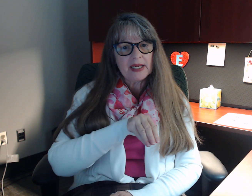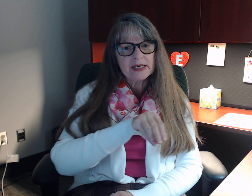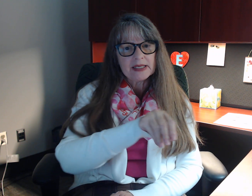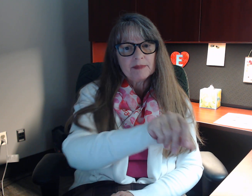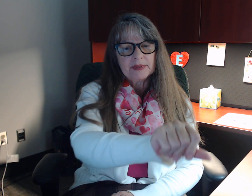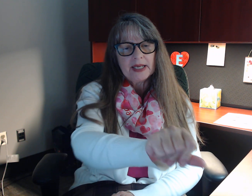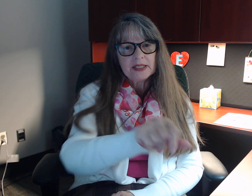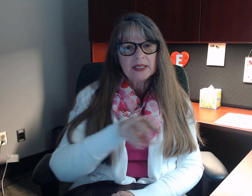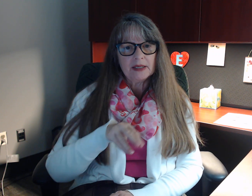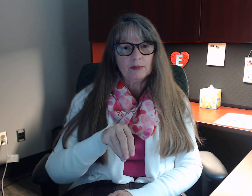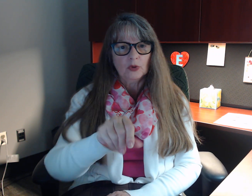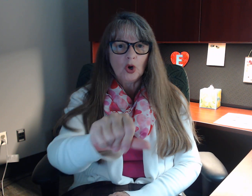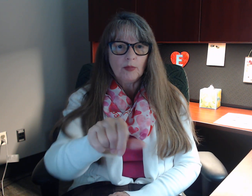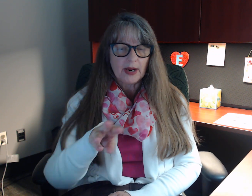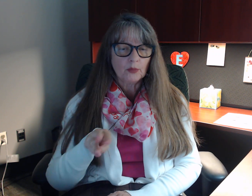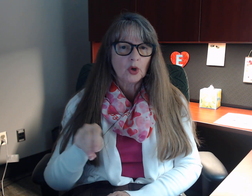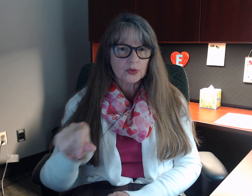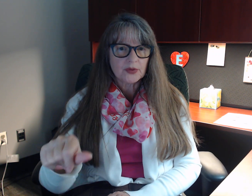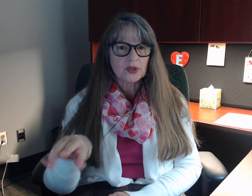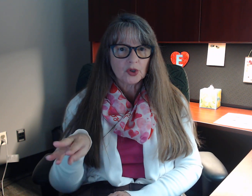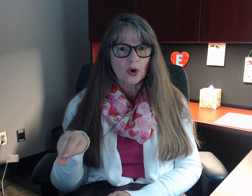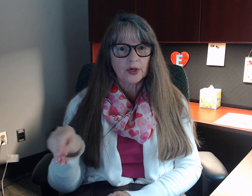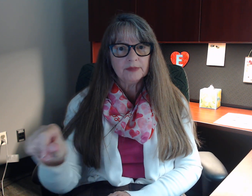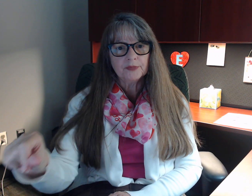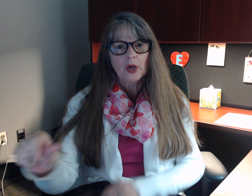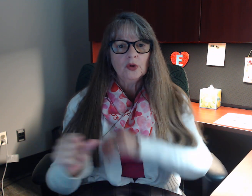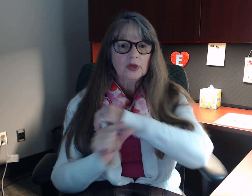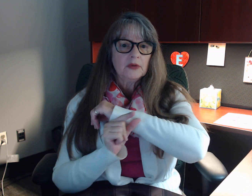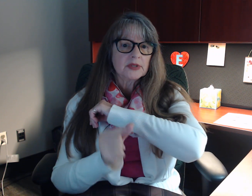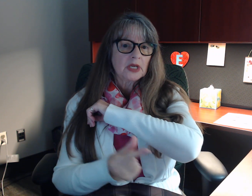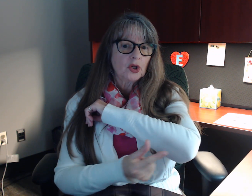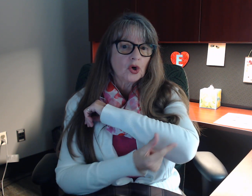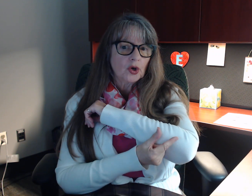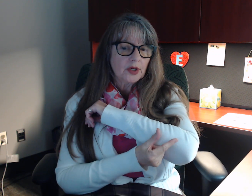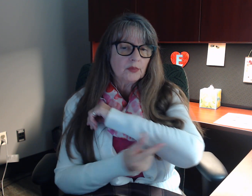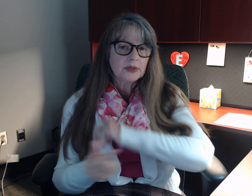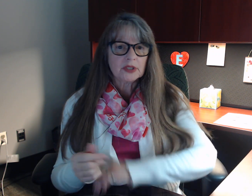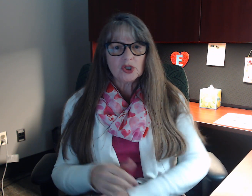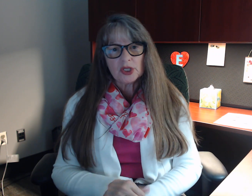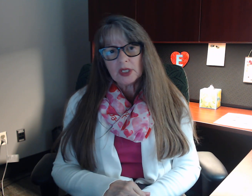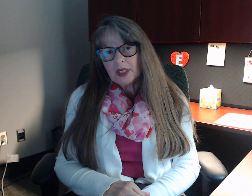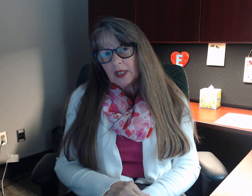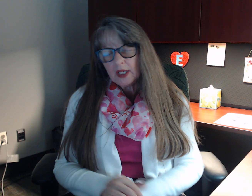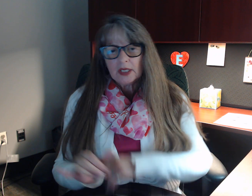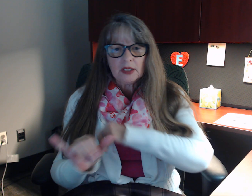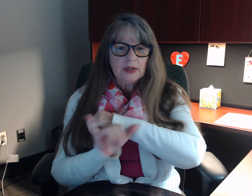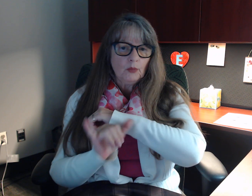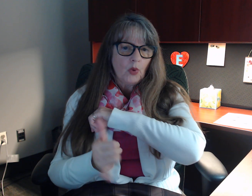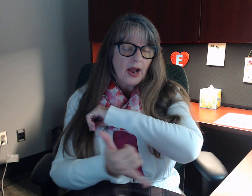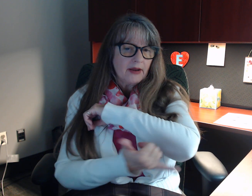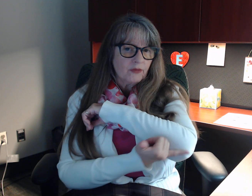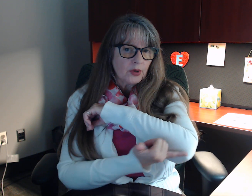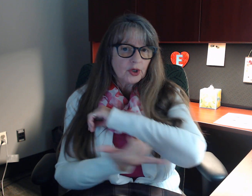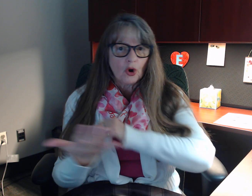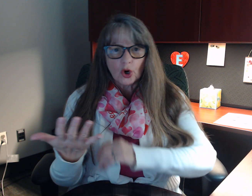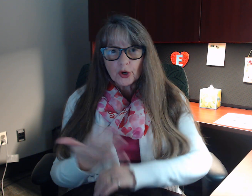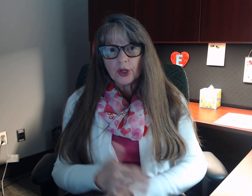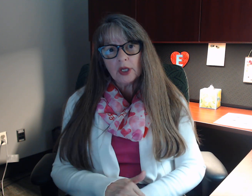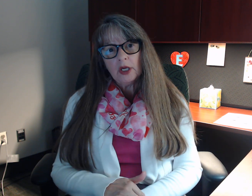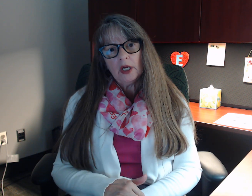I'm planting it row by row. So that's a garden. You could even say garden with a G-Y for a yard.